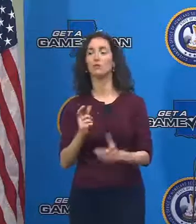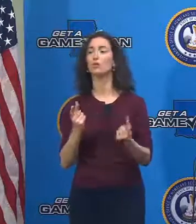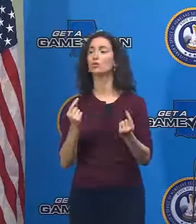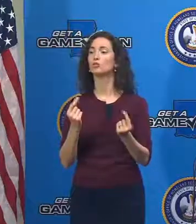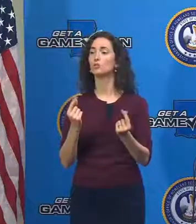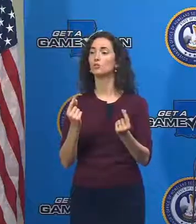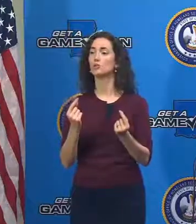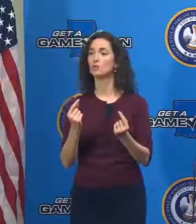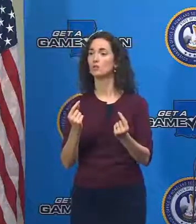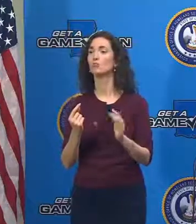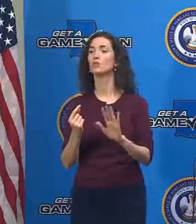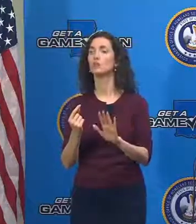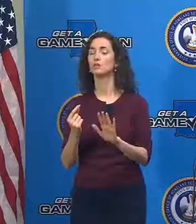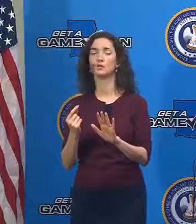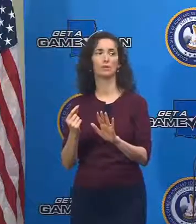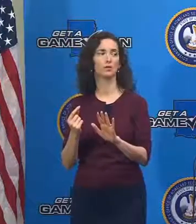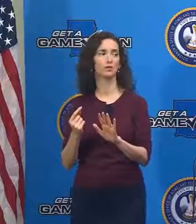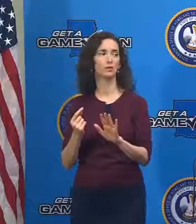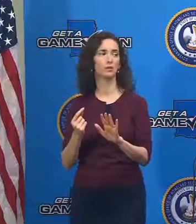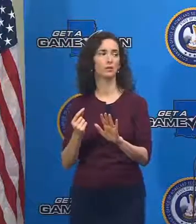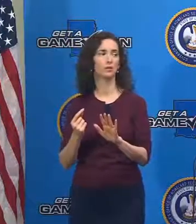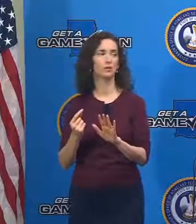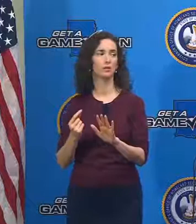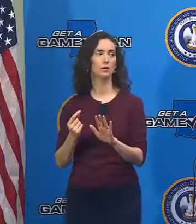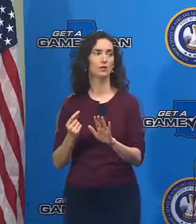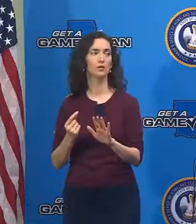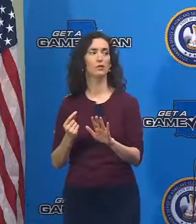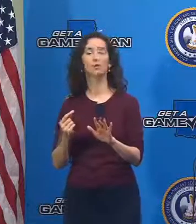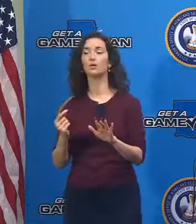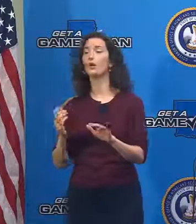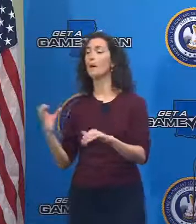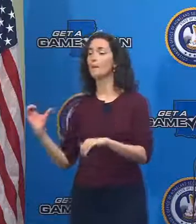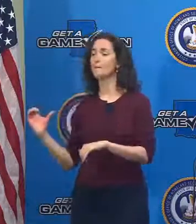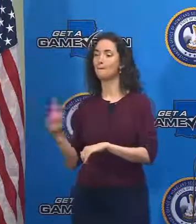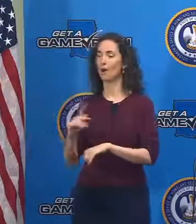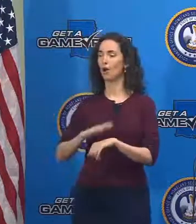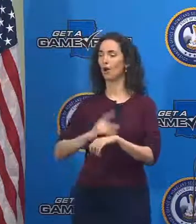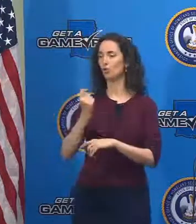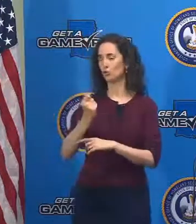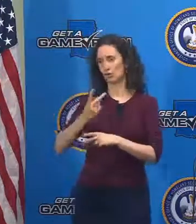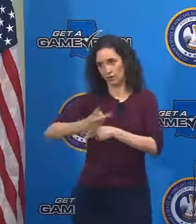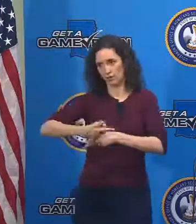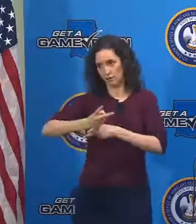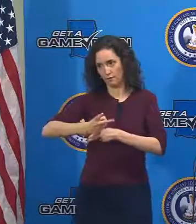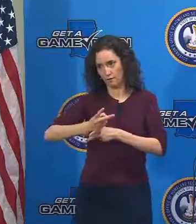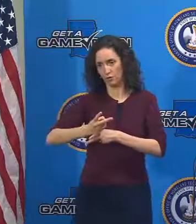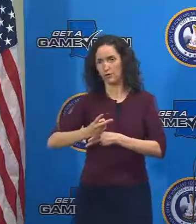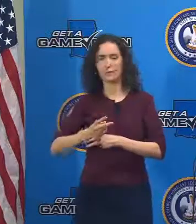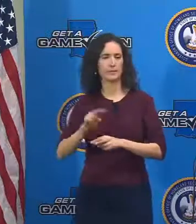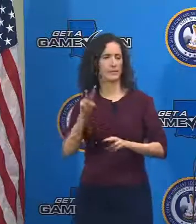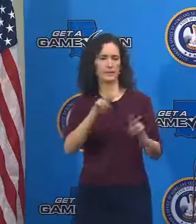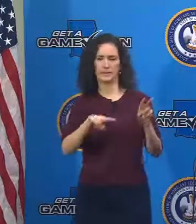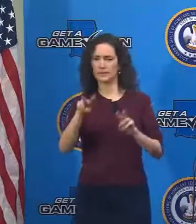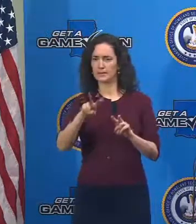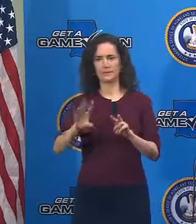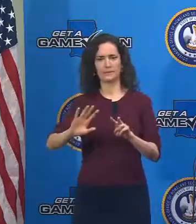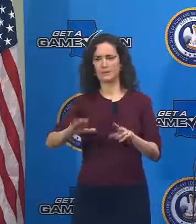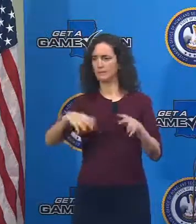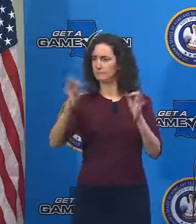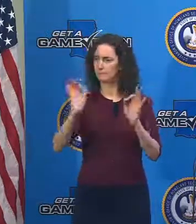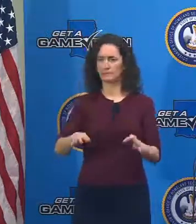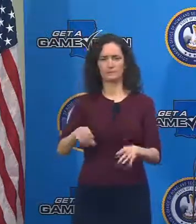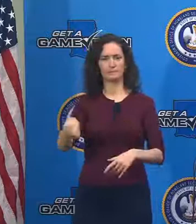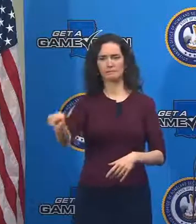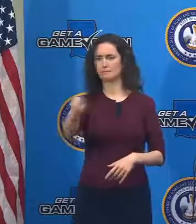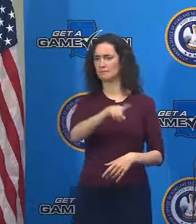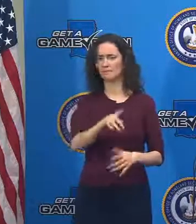up again as prudent folks would do. Go back out Tuesday. That's when we determined that the facility was